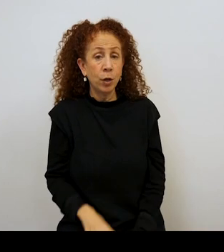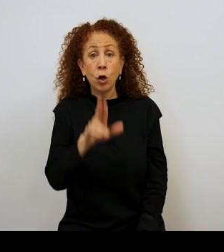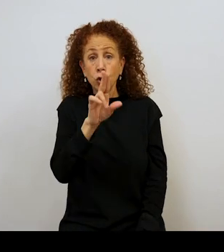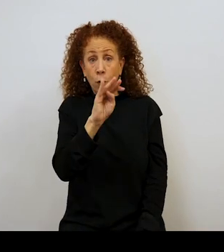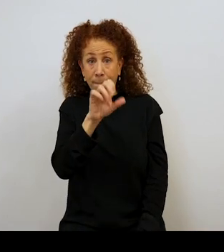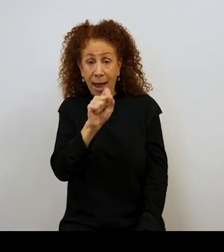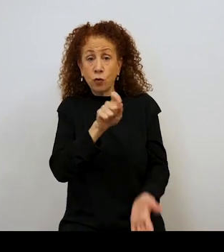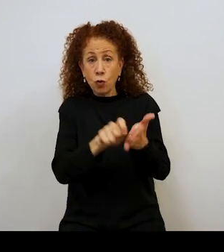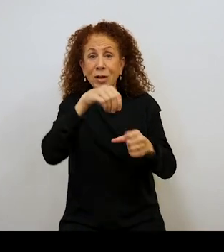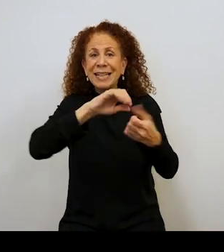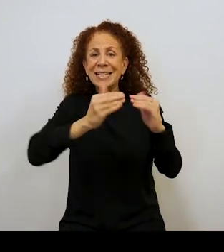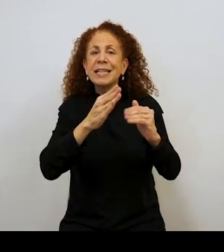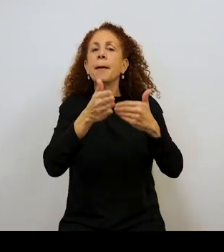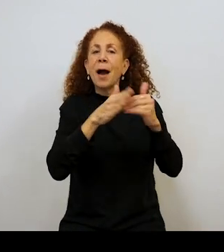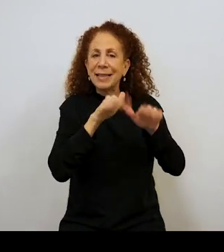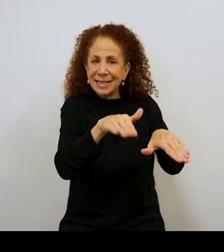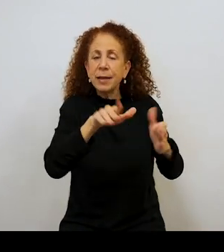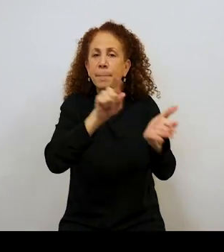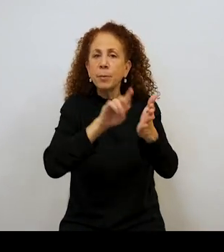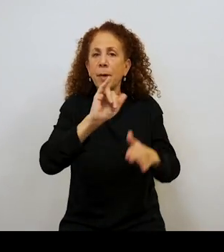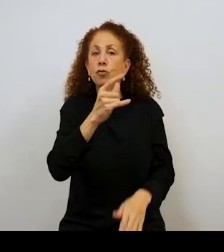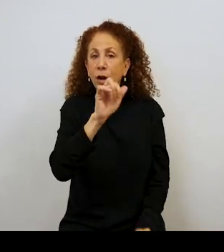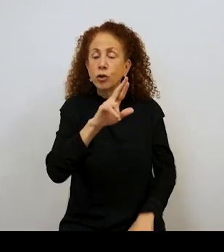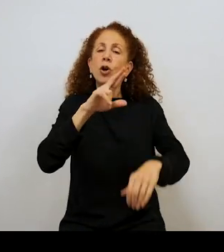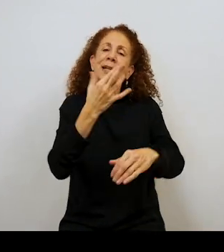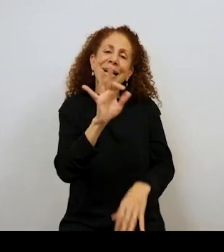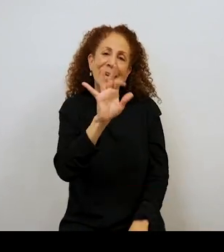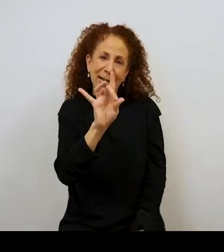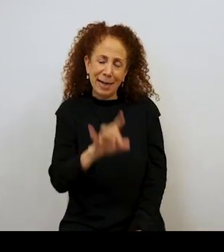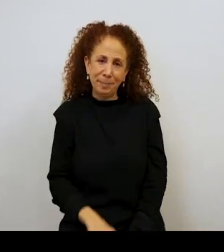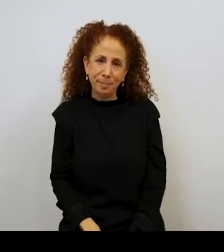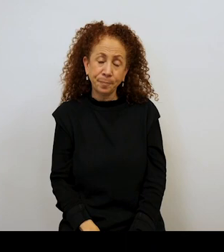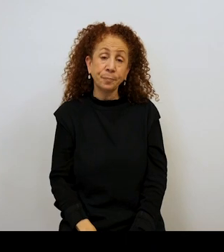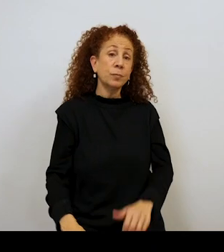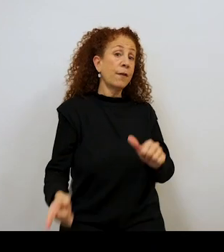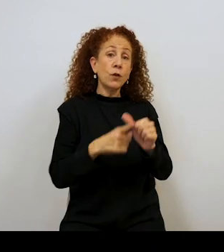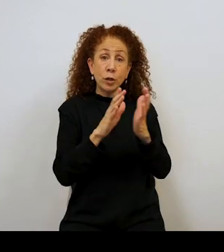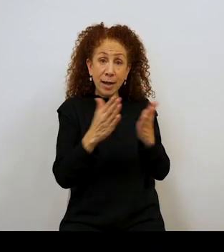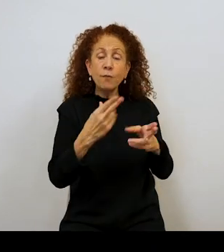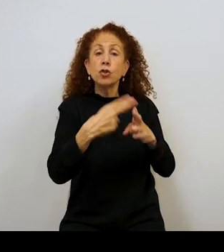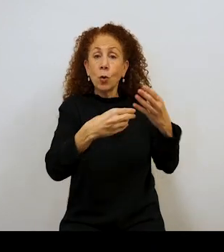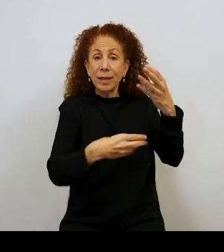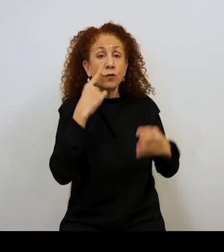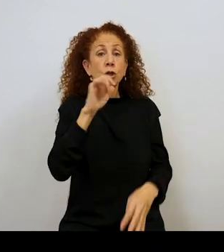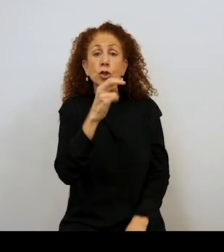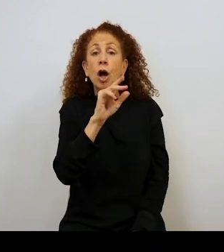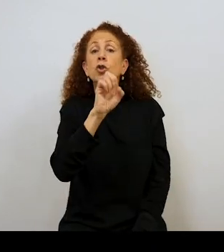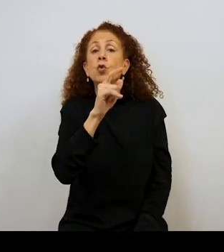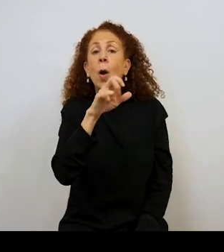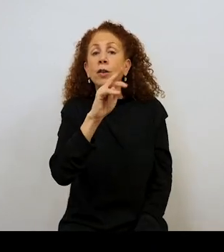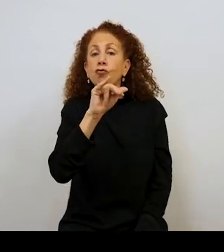she wrote In the City by the Sea, which was published by Granta in 1998. This first novel was shortlisted for the John Llewellyn